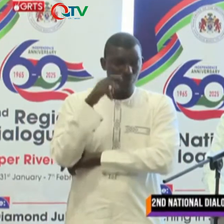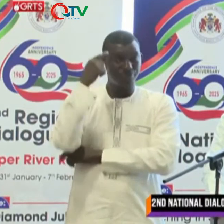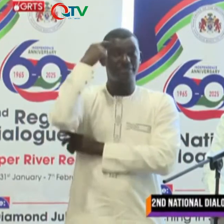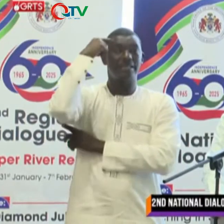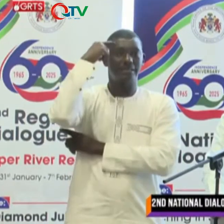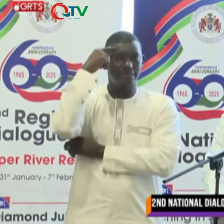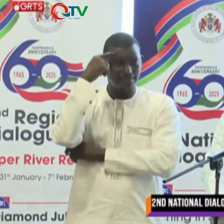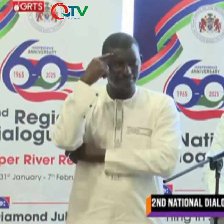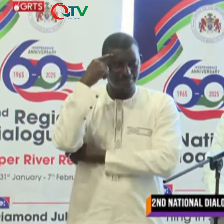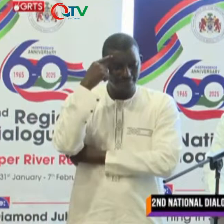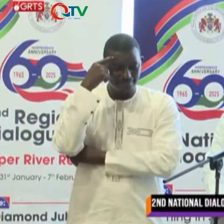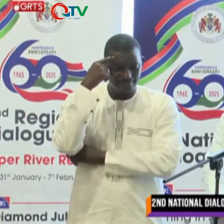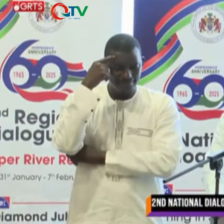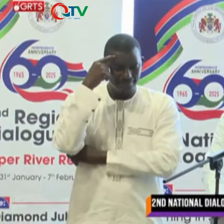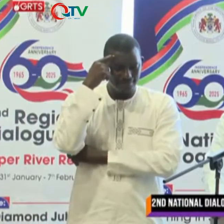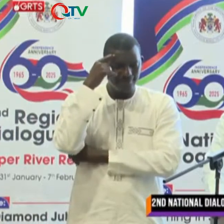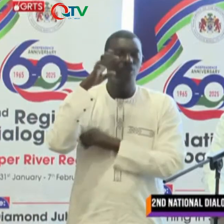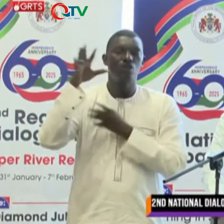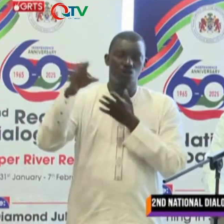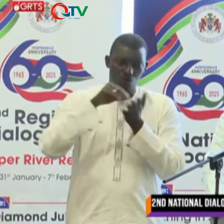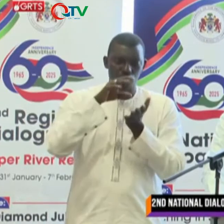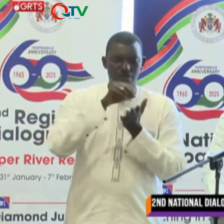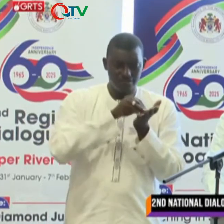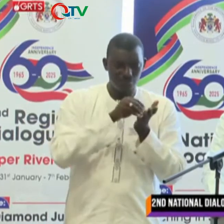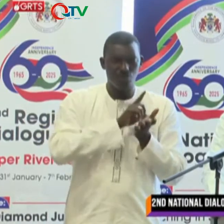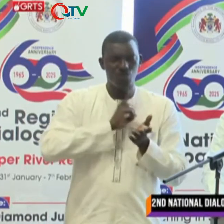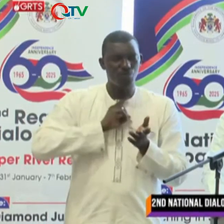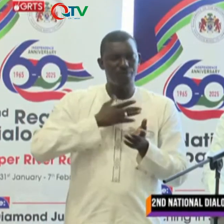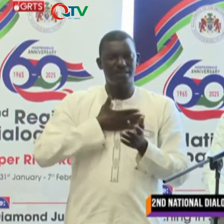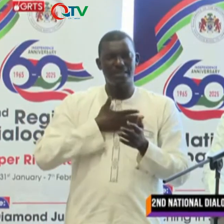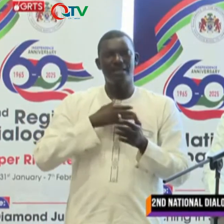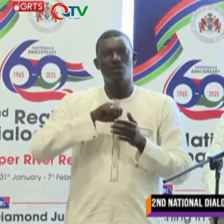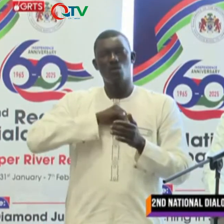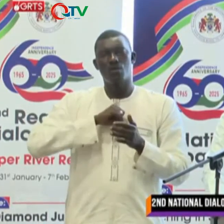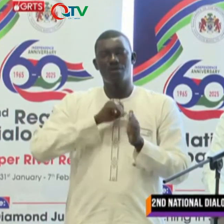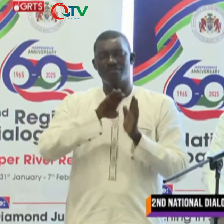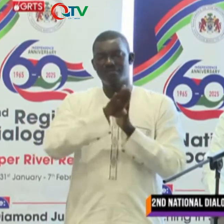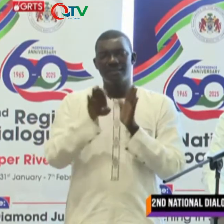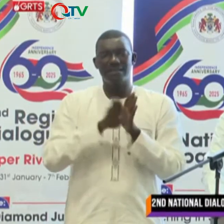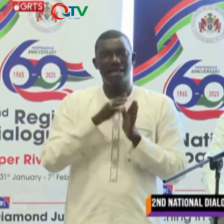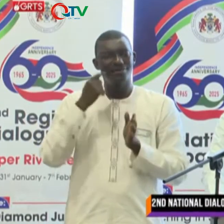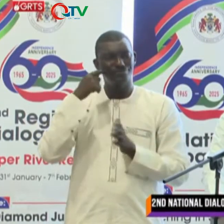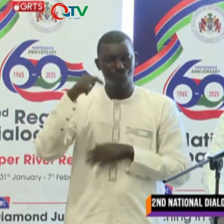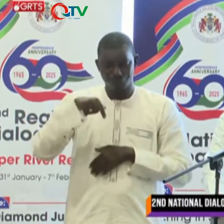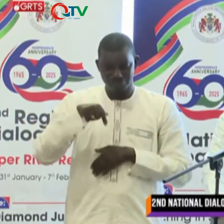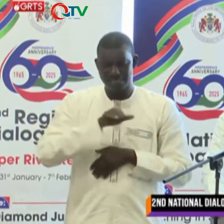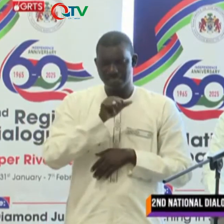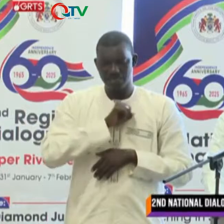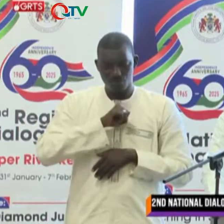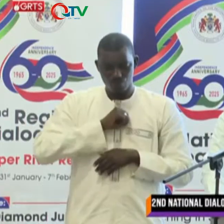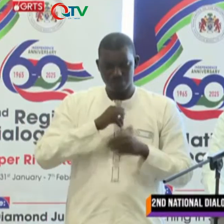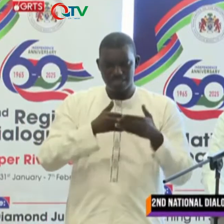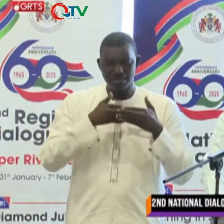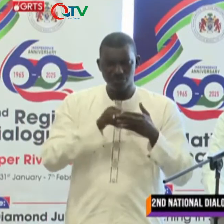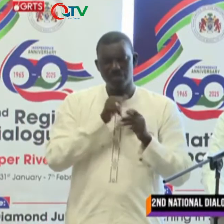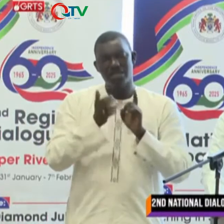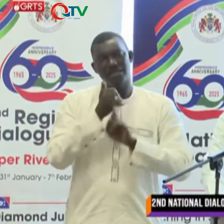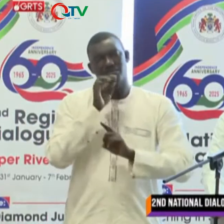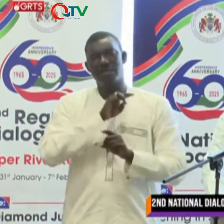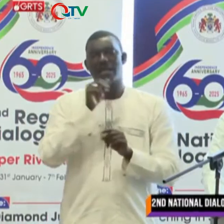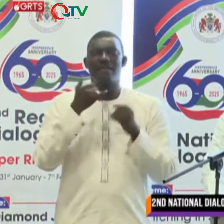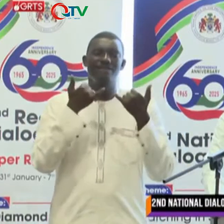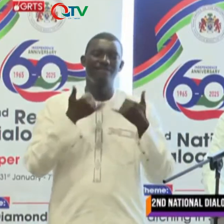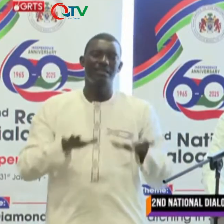Collectively, we are custodians of the land today, and our actions and achievements, as well as